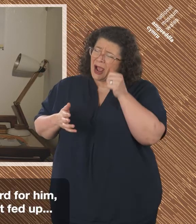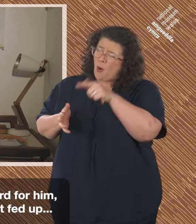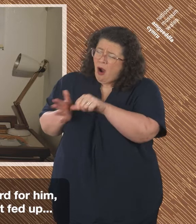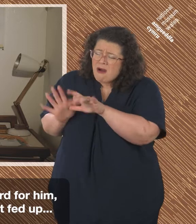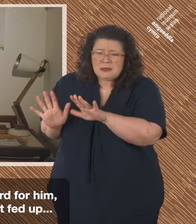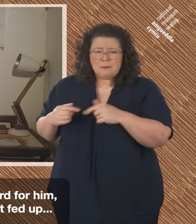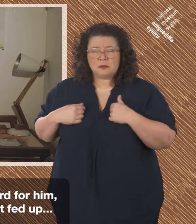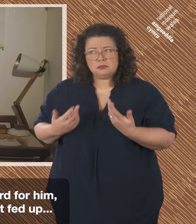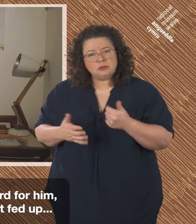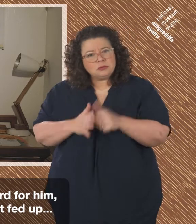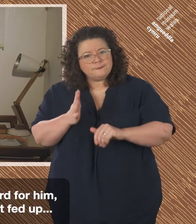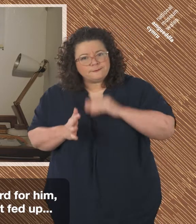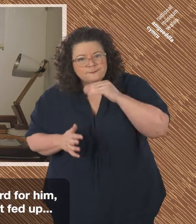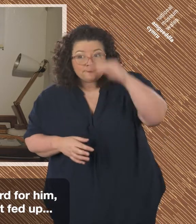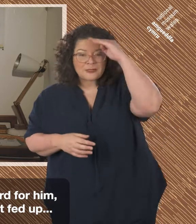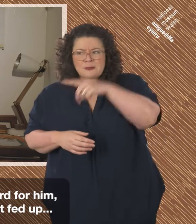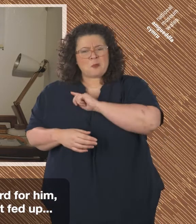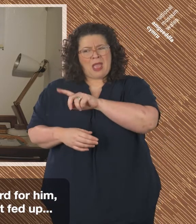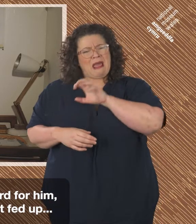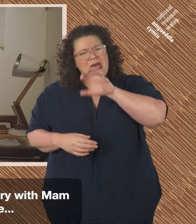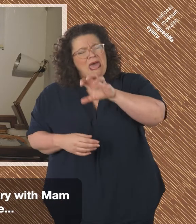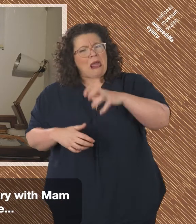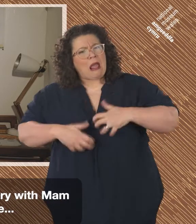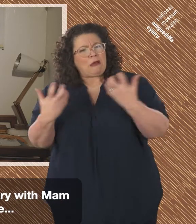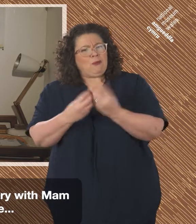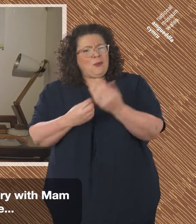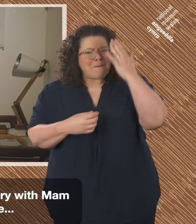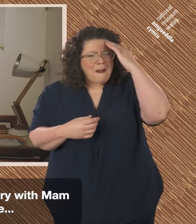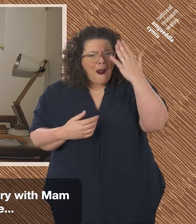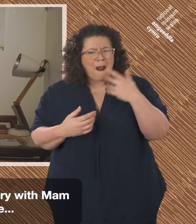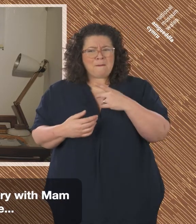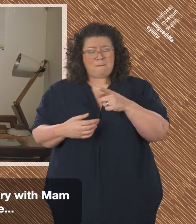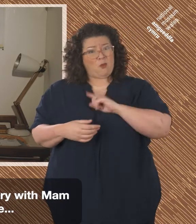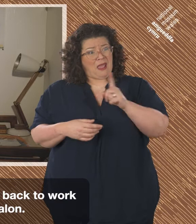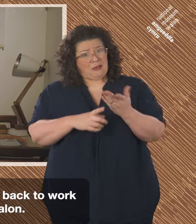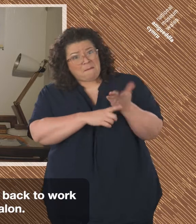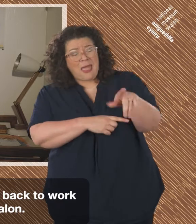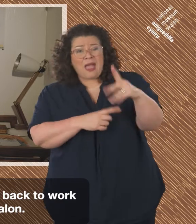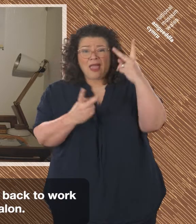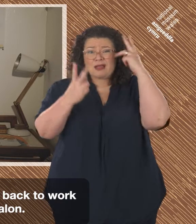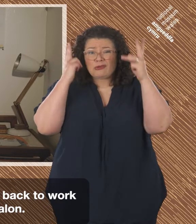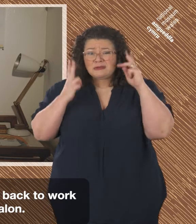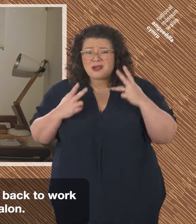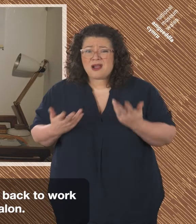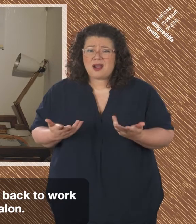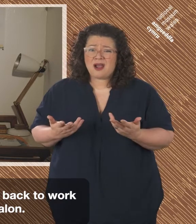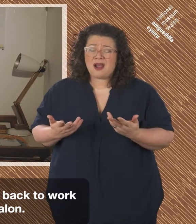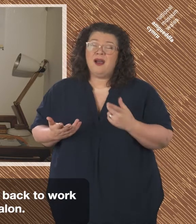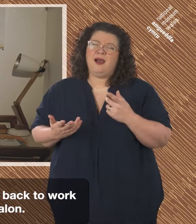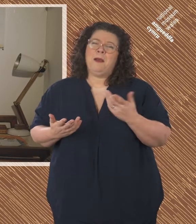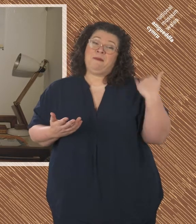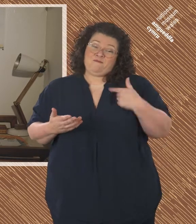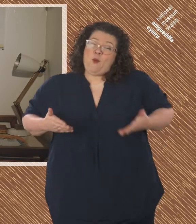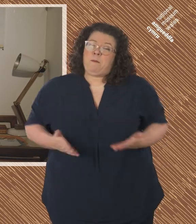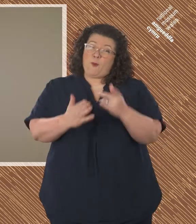But even if it is hard for him, I'm starting to get fed up with him being angry with mam all the time because she's gone back to work at the hair